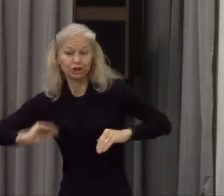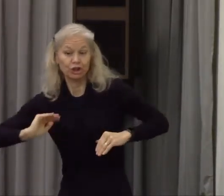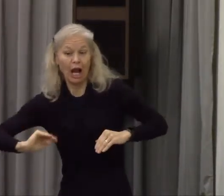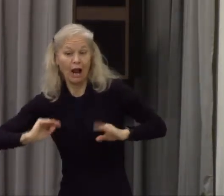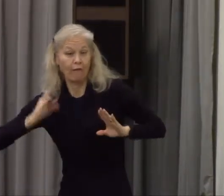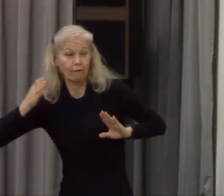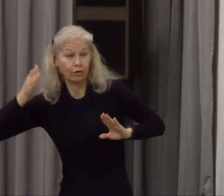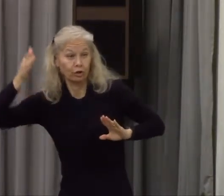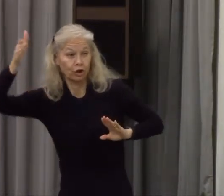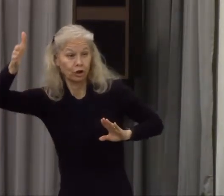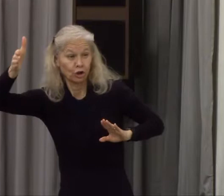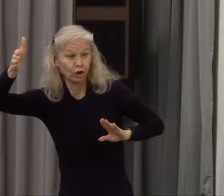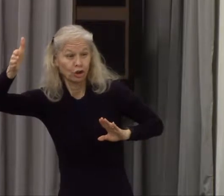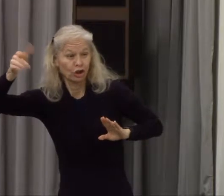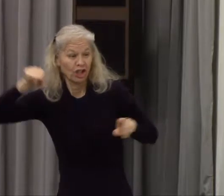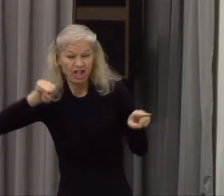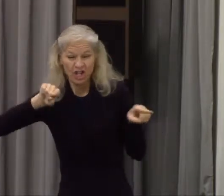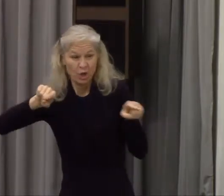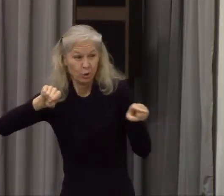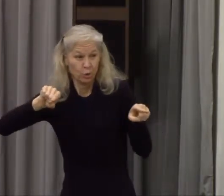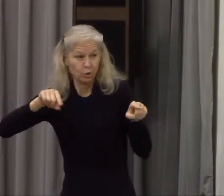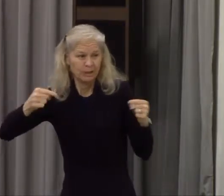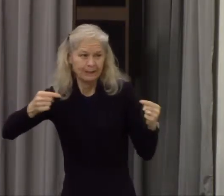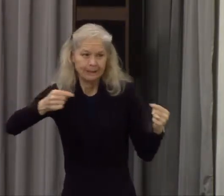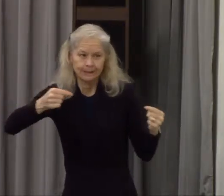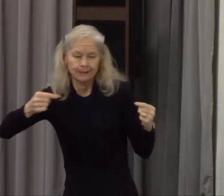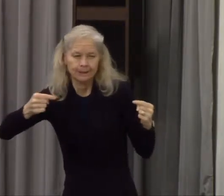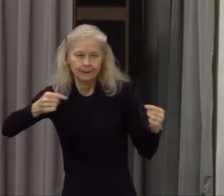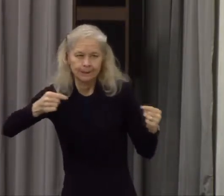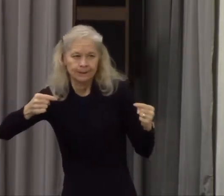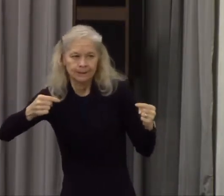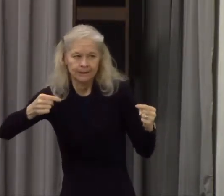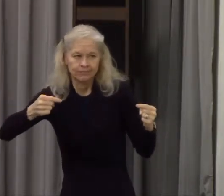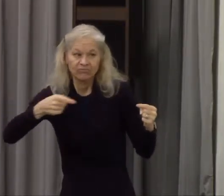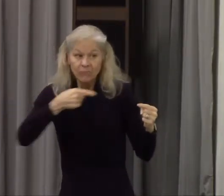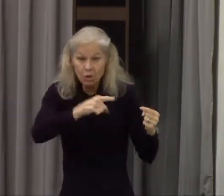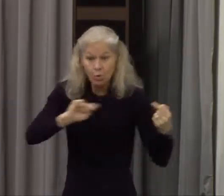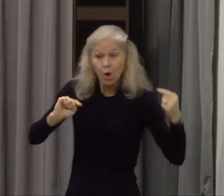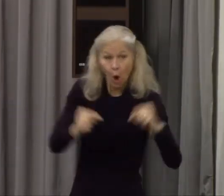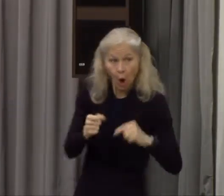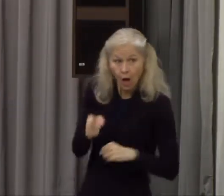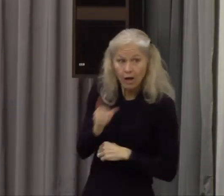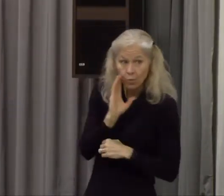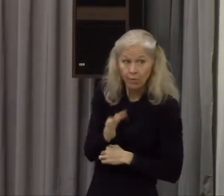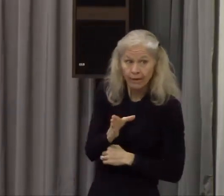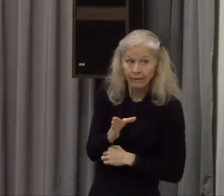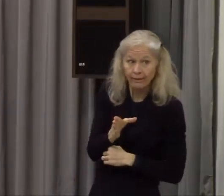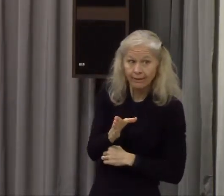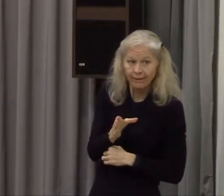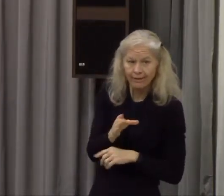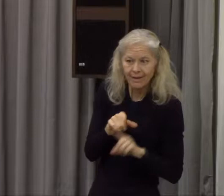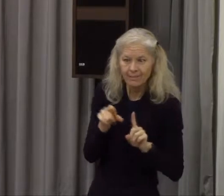come through the seed of a woman. Now, when it comes